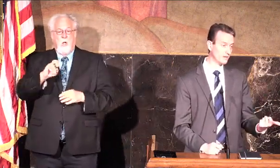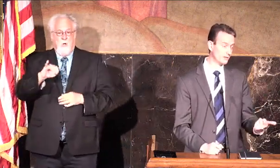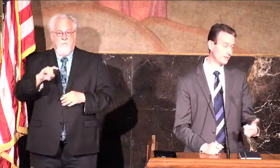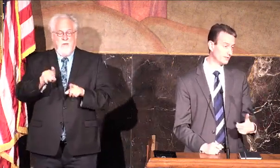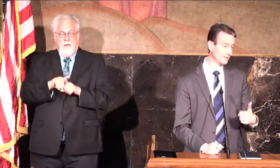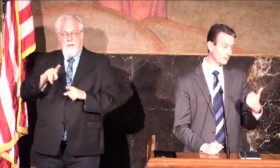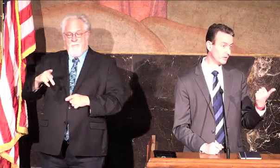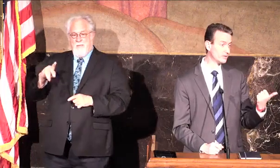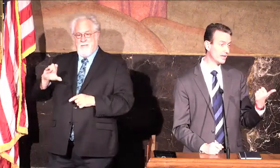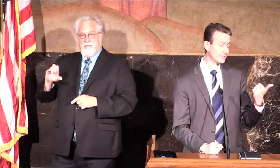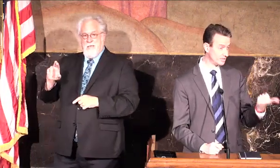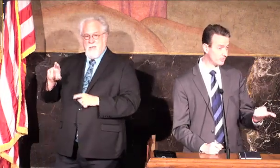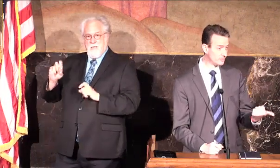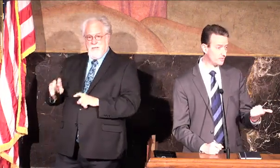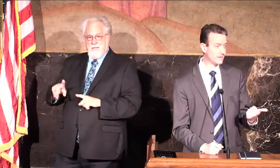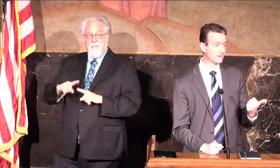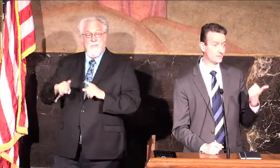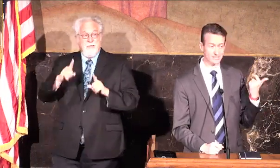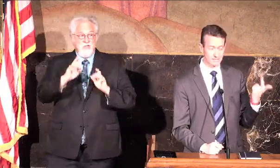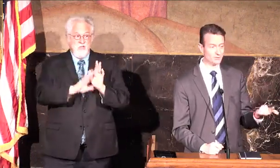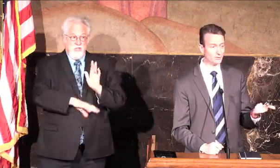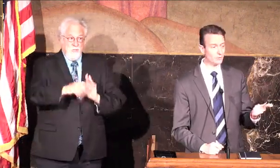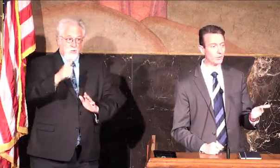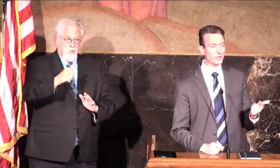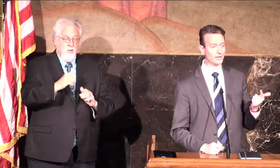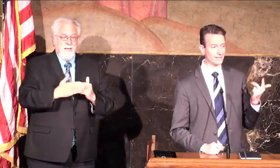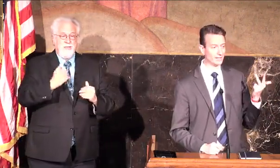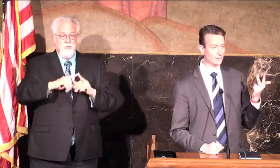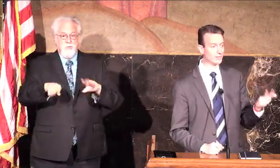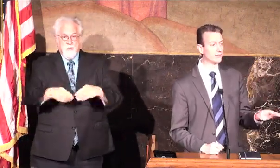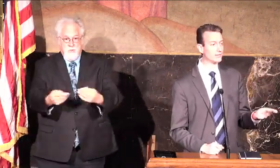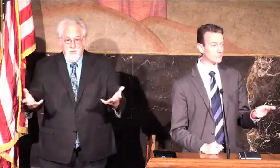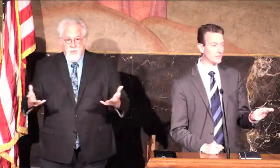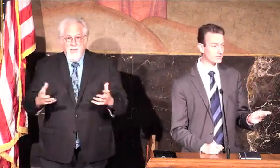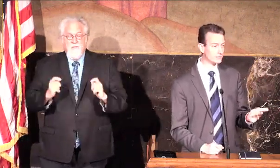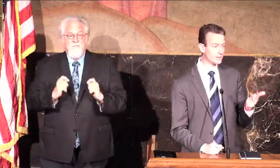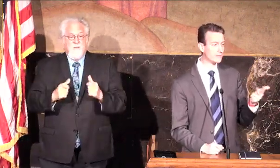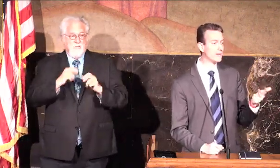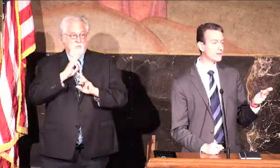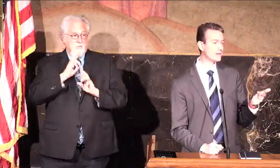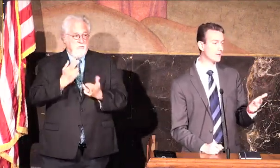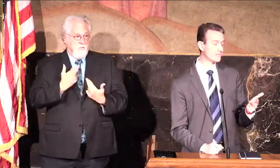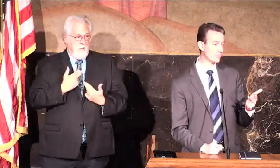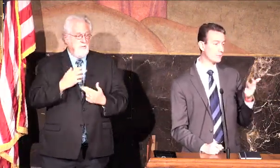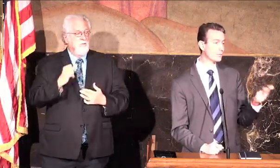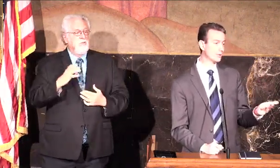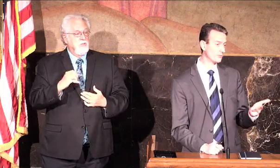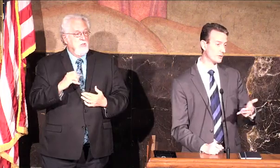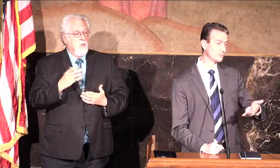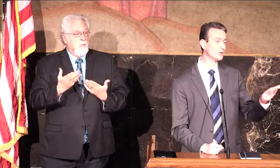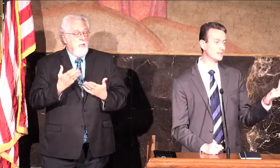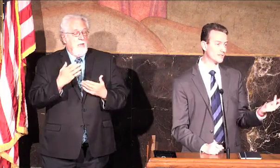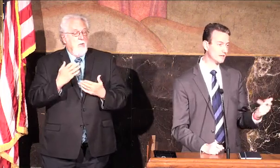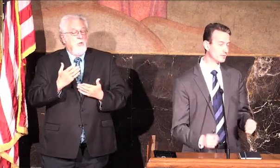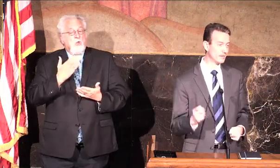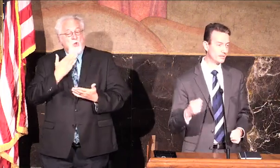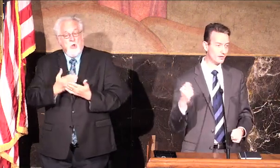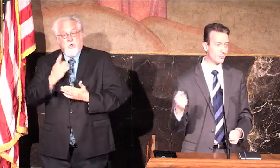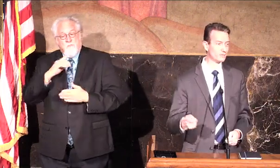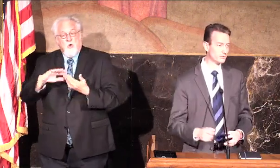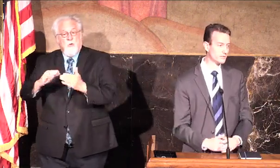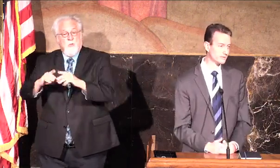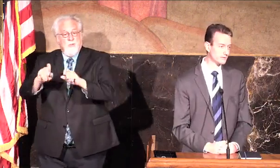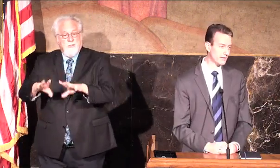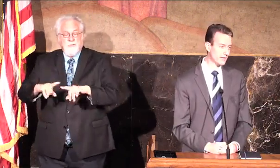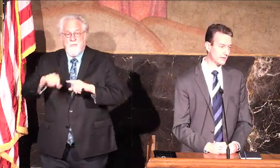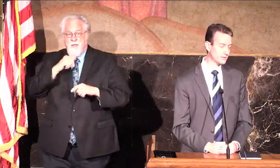do benefit is that they're much cheaper, they're much easier to deploy, and they give a much faster answer. So that may be appropriate for community tests, but maybe not